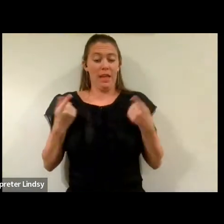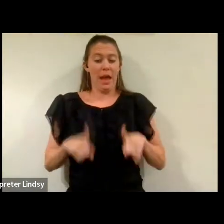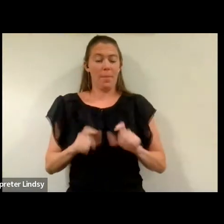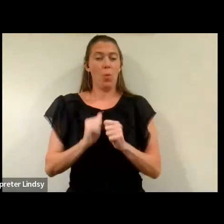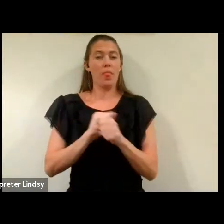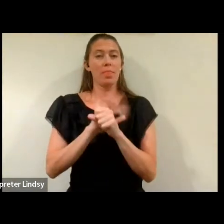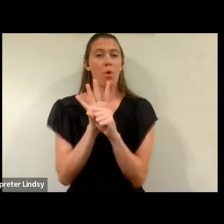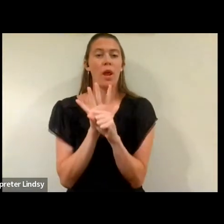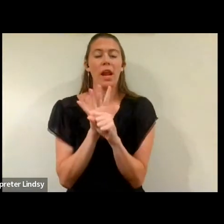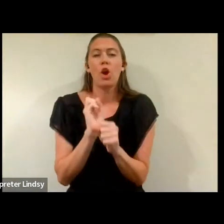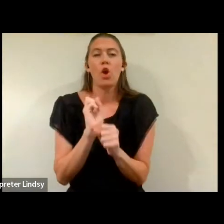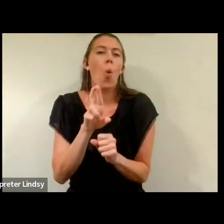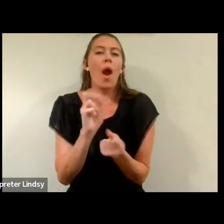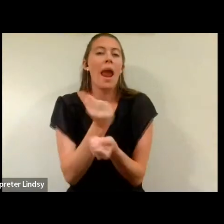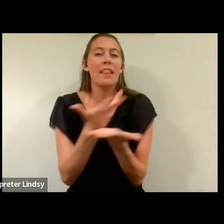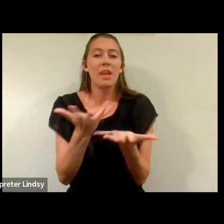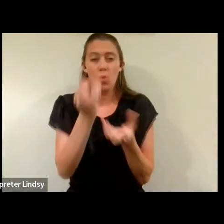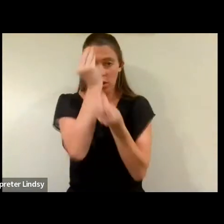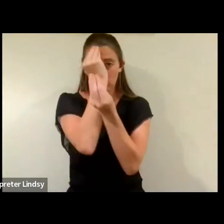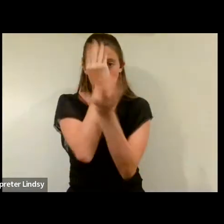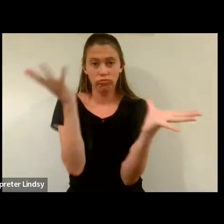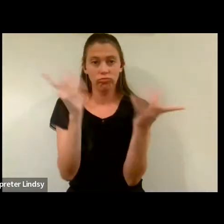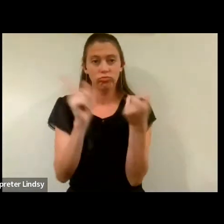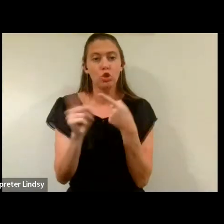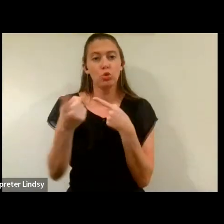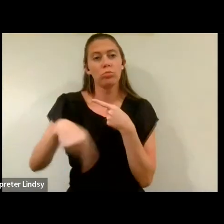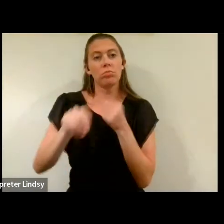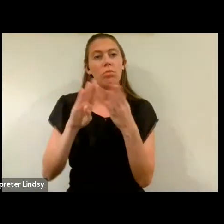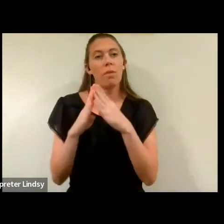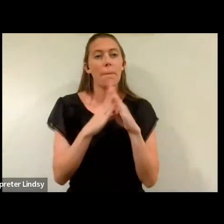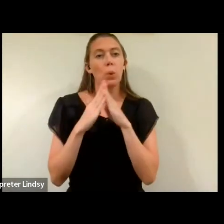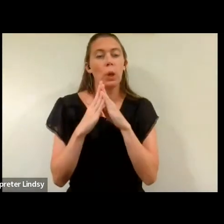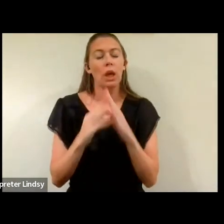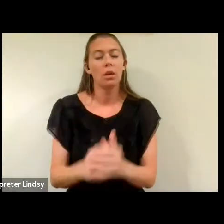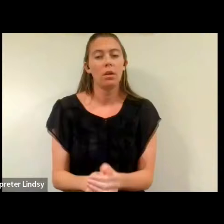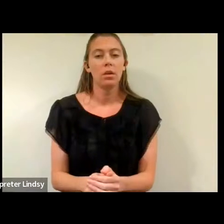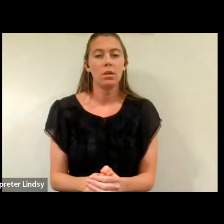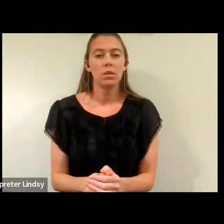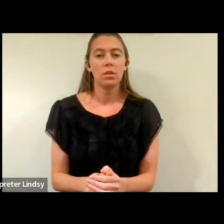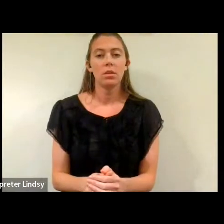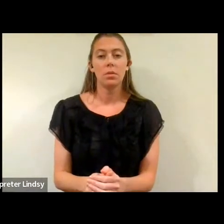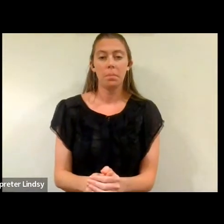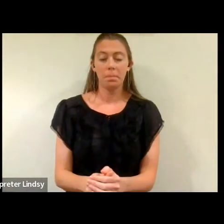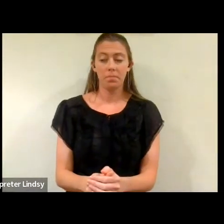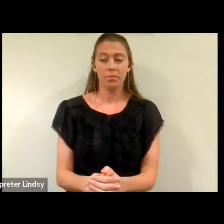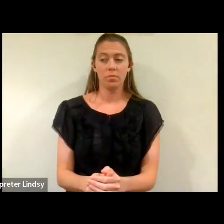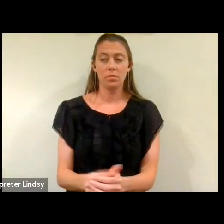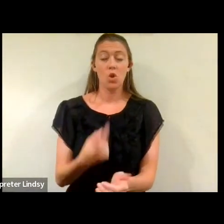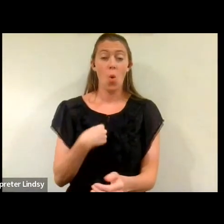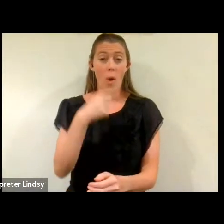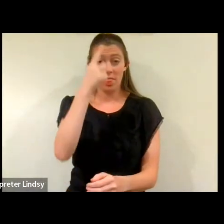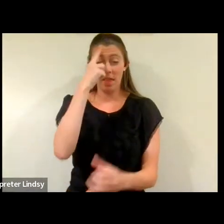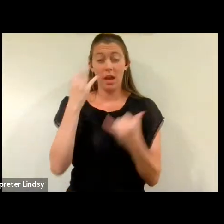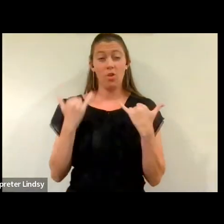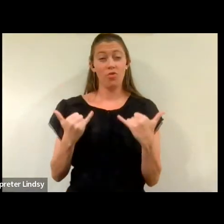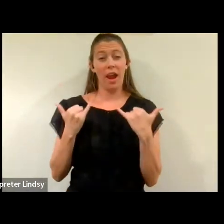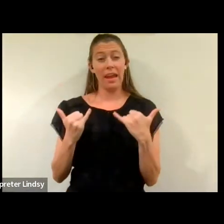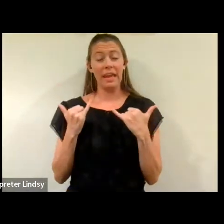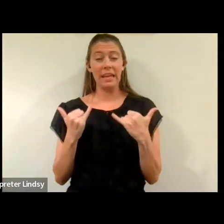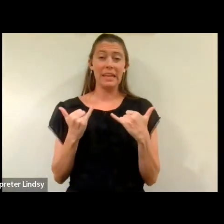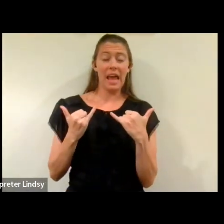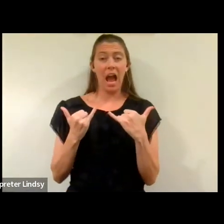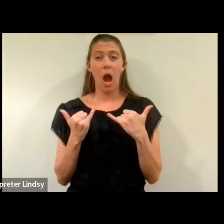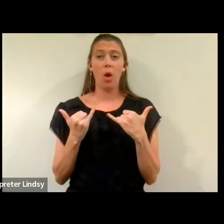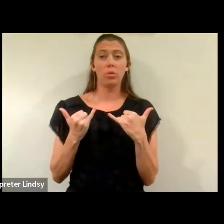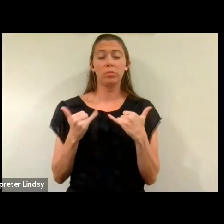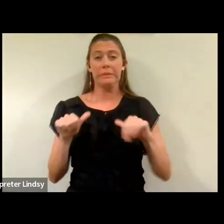update? Got it. Okay. You know, I think right now we're definitely in an in-between stage. There's a lot of